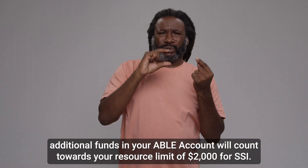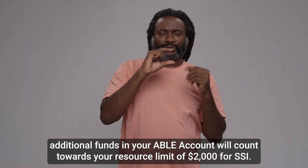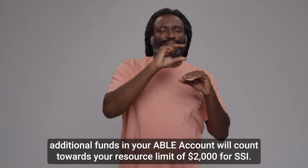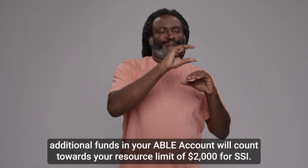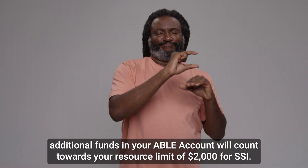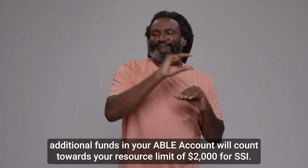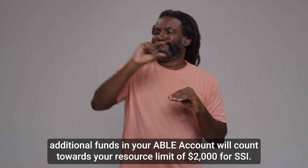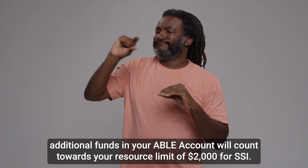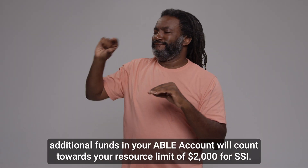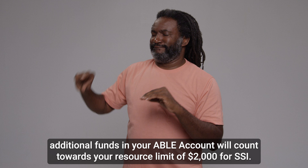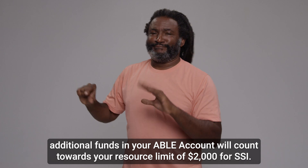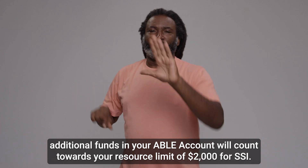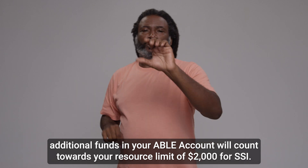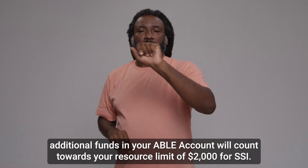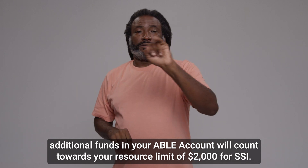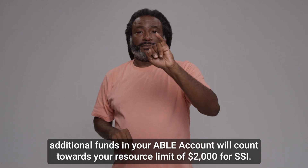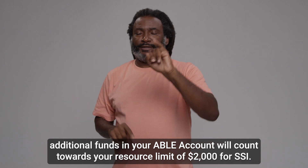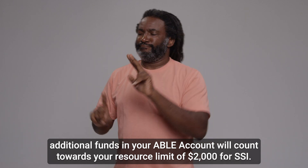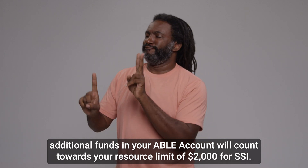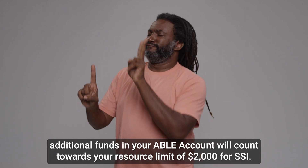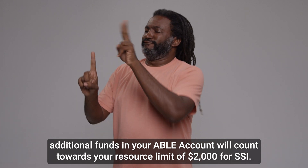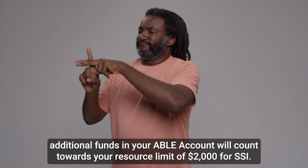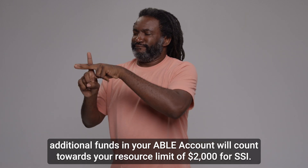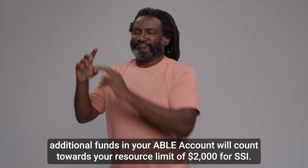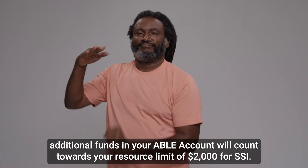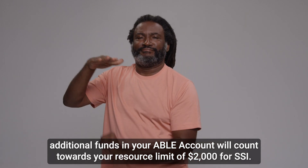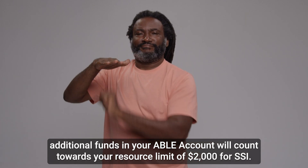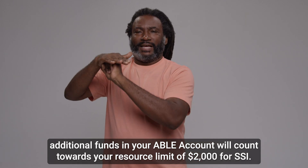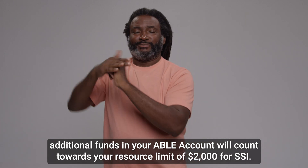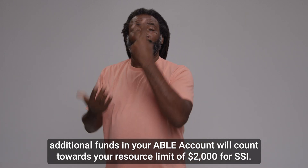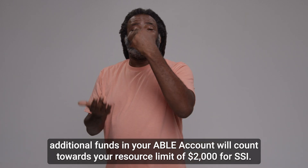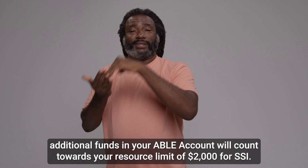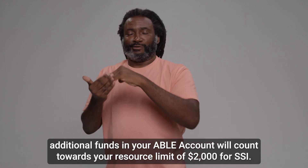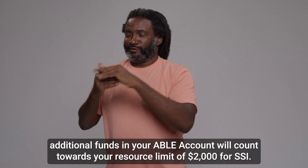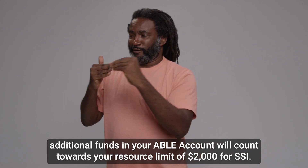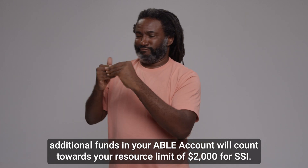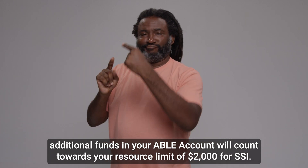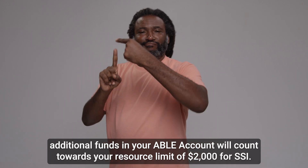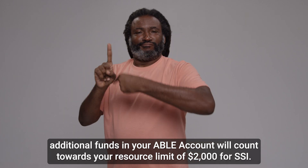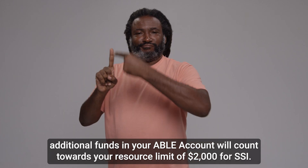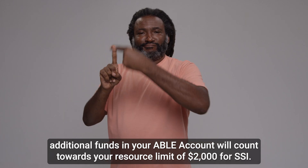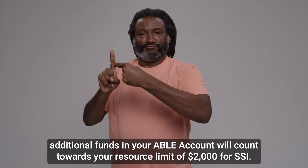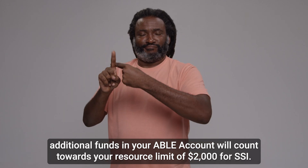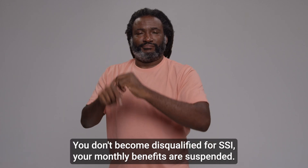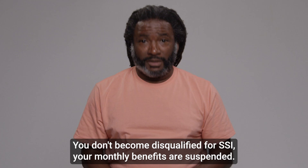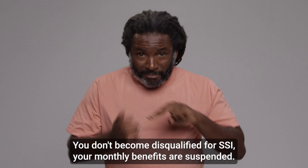additional funds in your ABLE account will count towards your resource limit of $2,000 for SSI. You don't